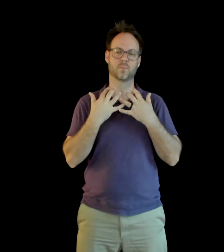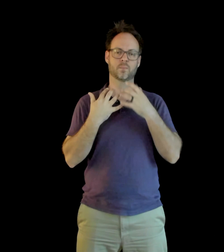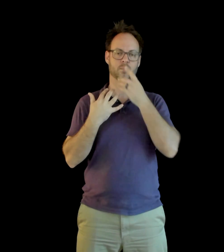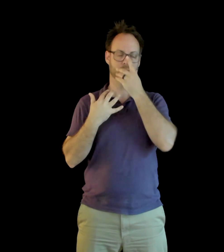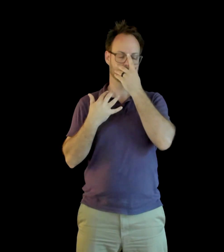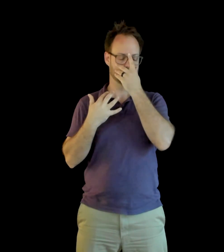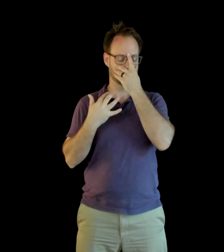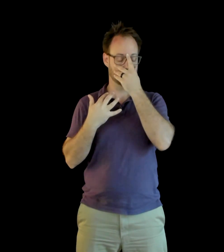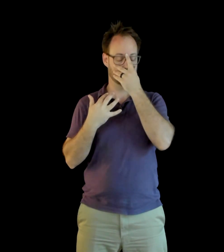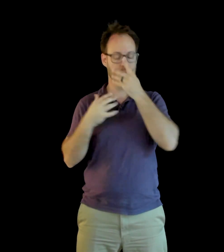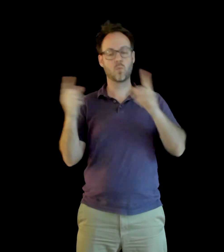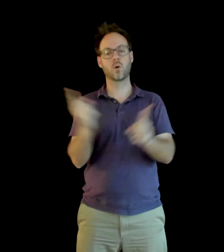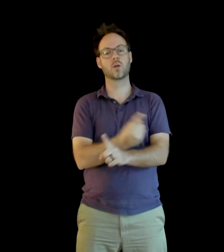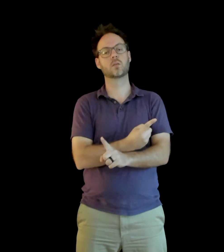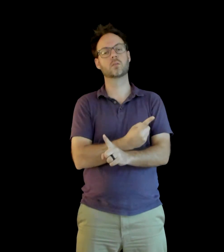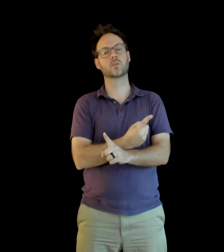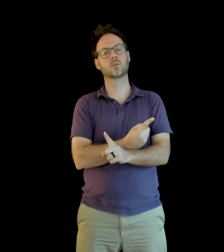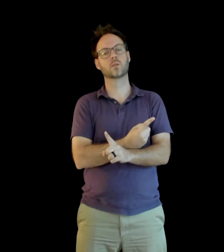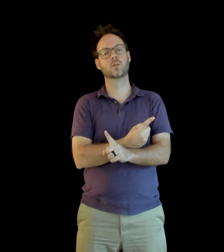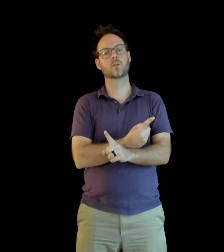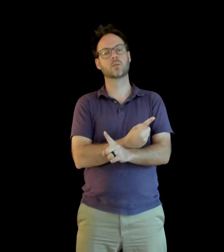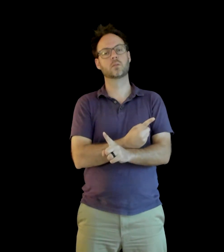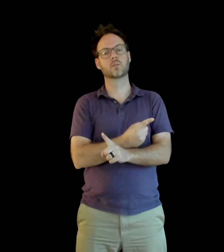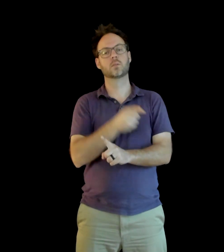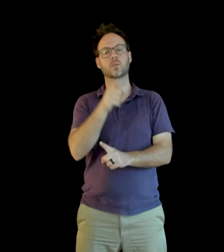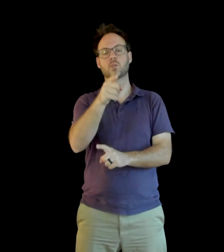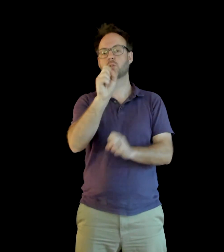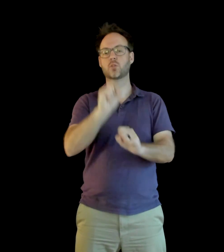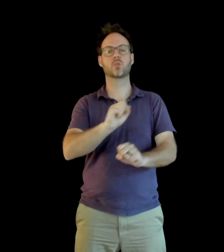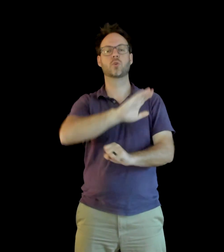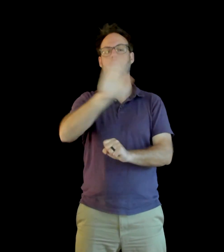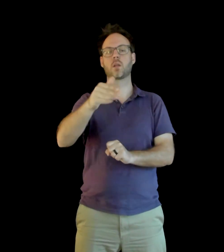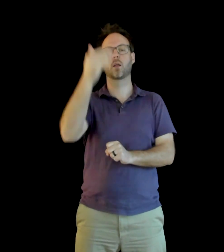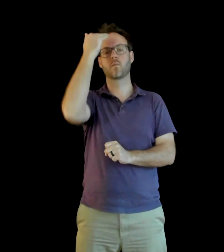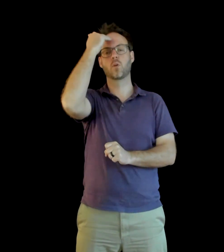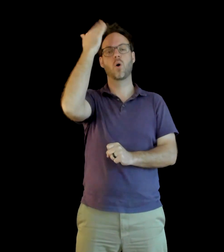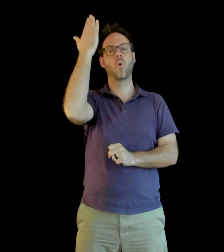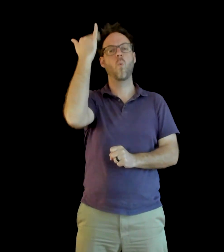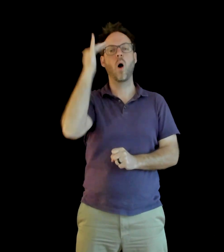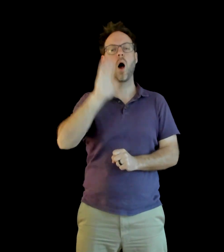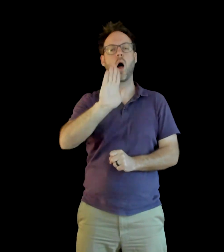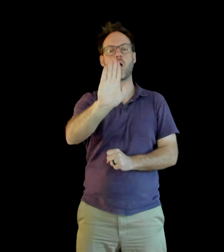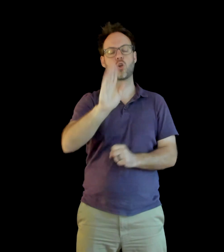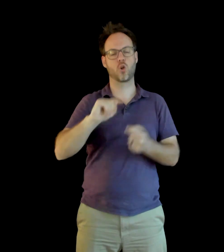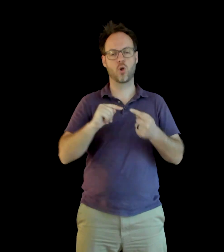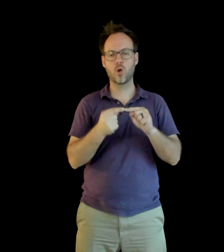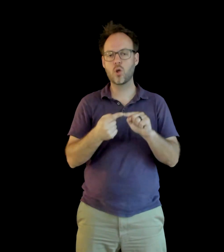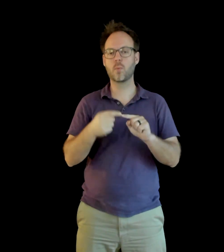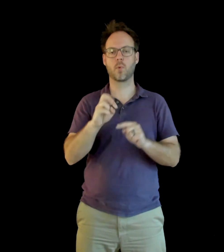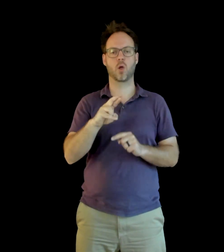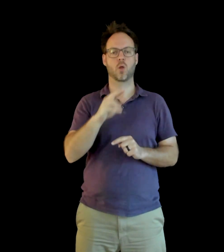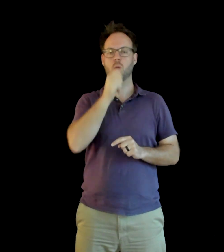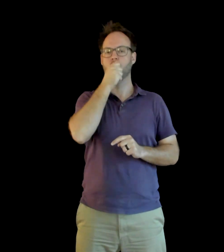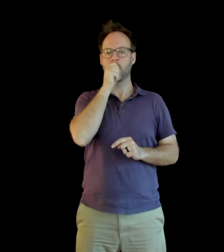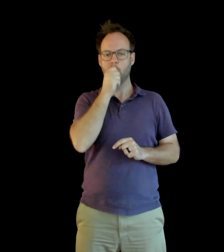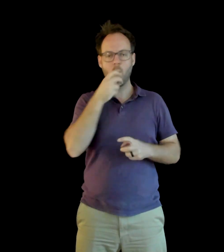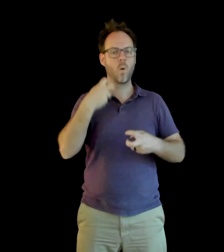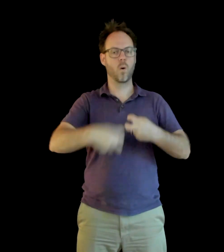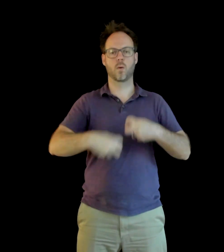sorrow. What's worse, you can never know why your pain or